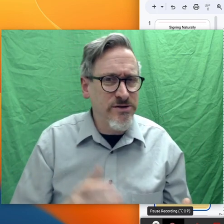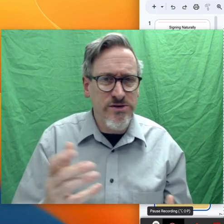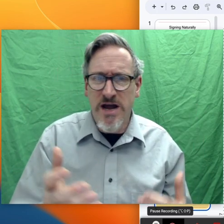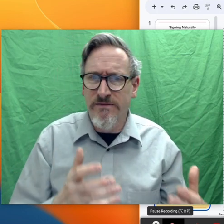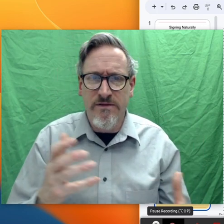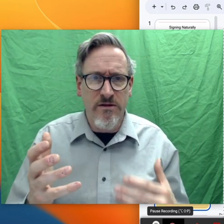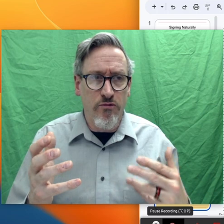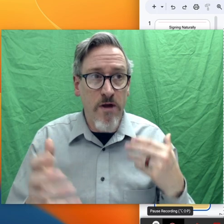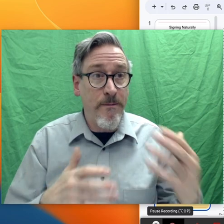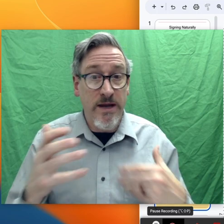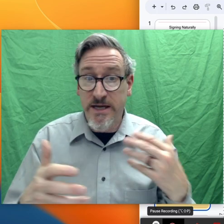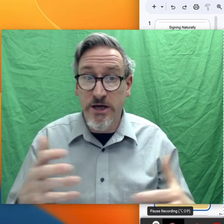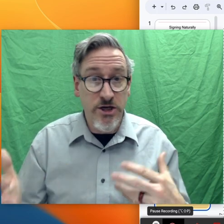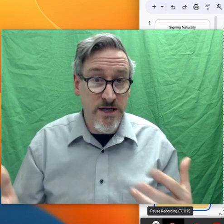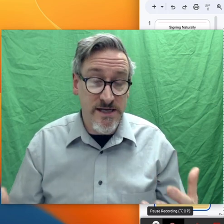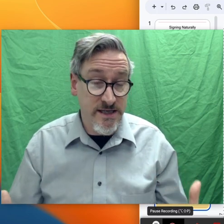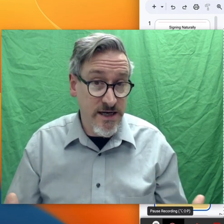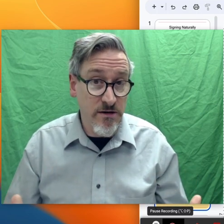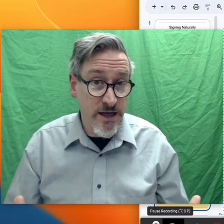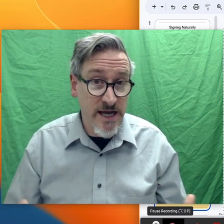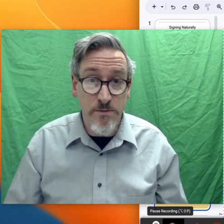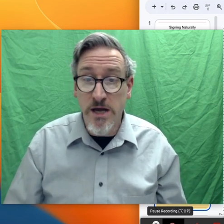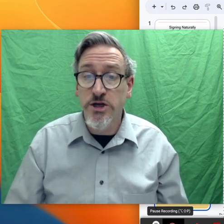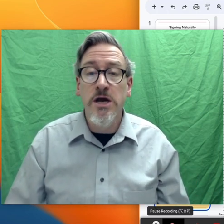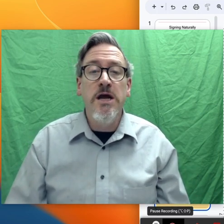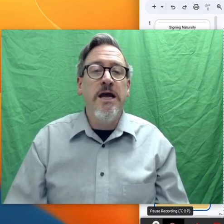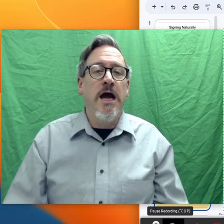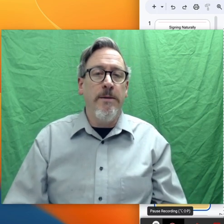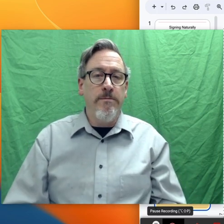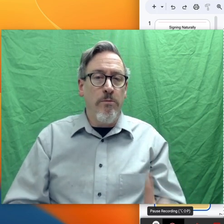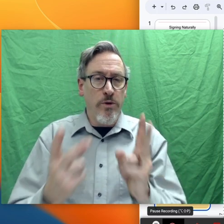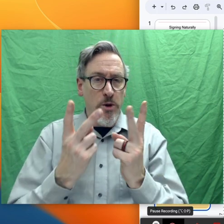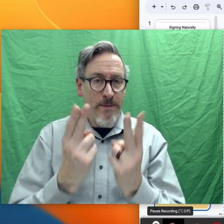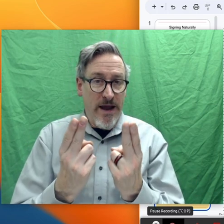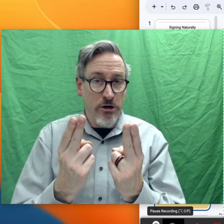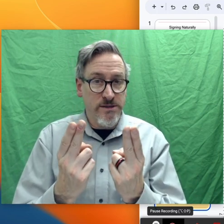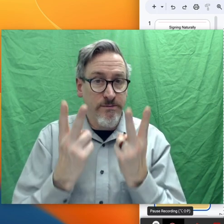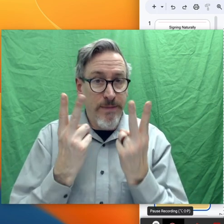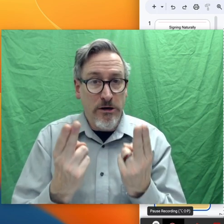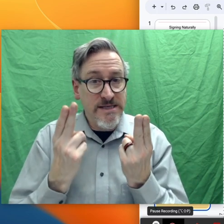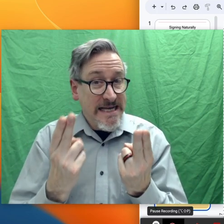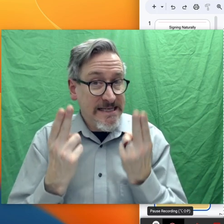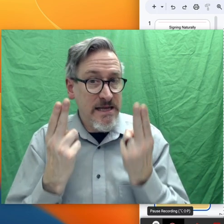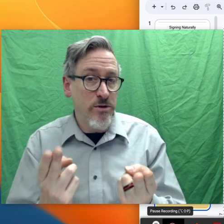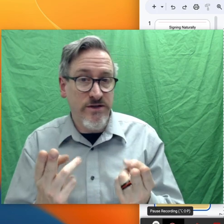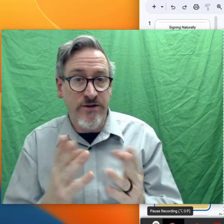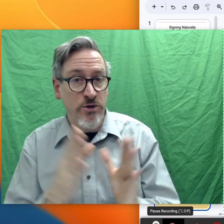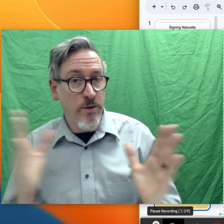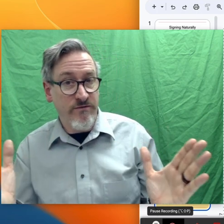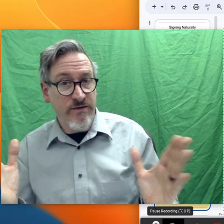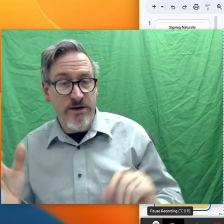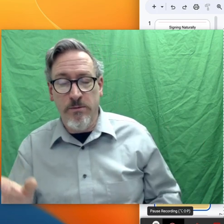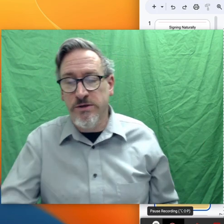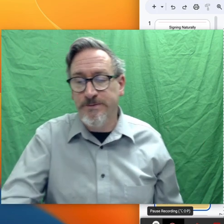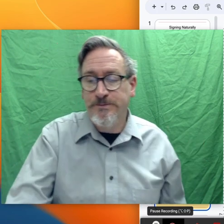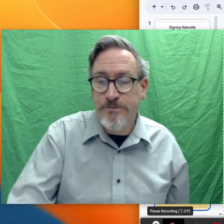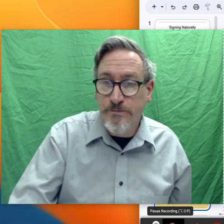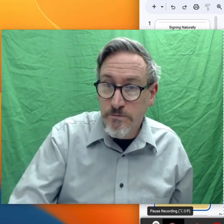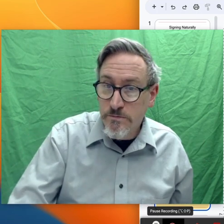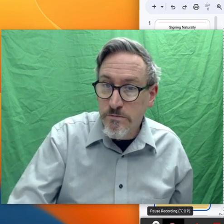because there's not repetition necessarily as much, we go by pairs. Pairs is the most efficient way of giving